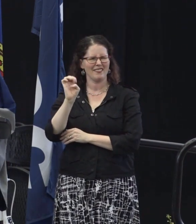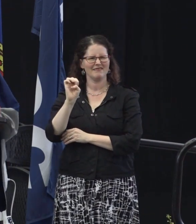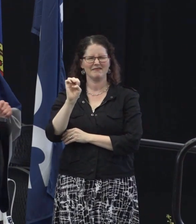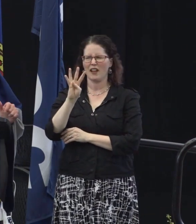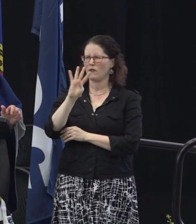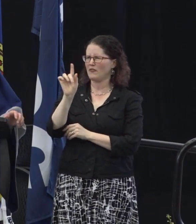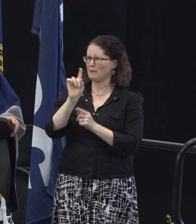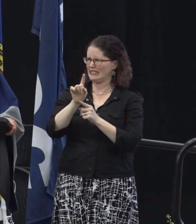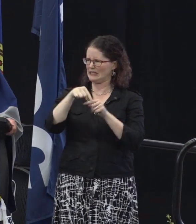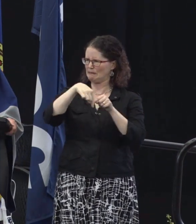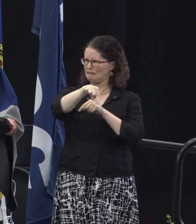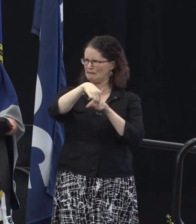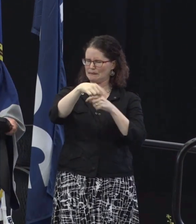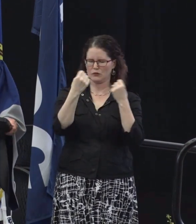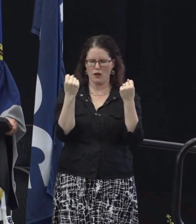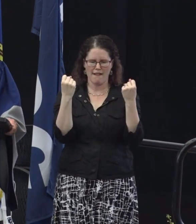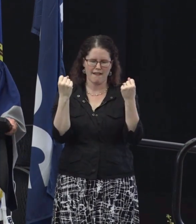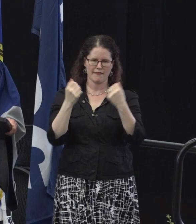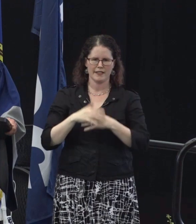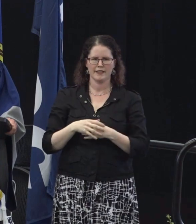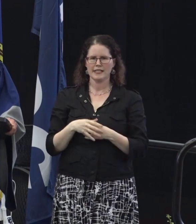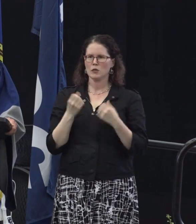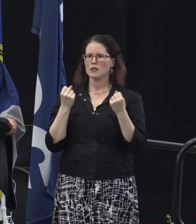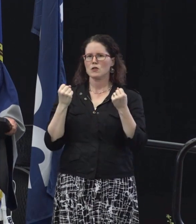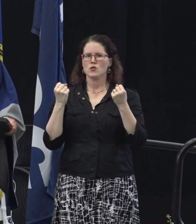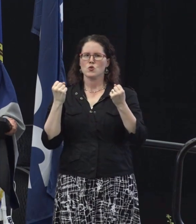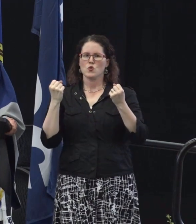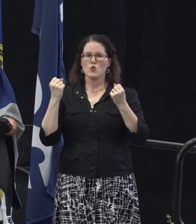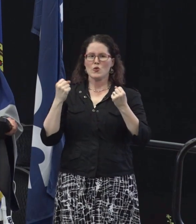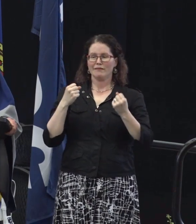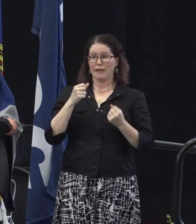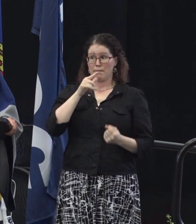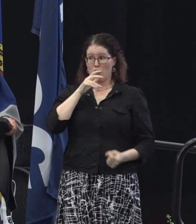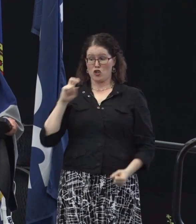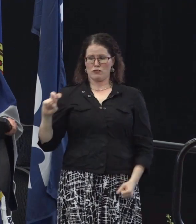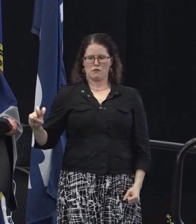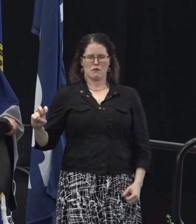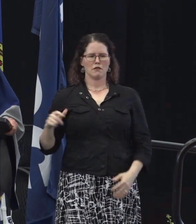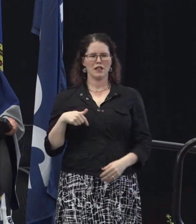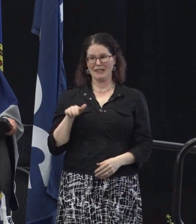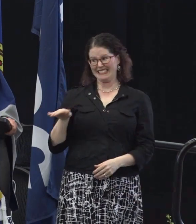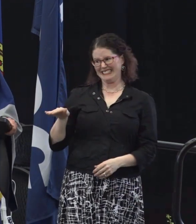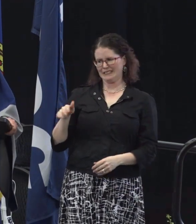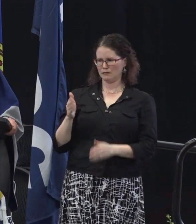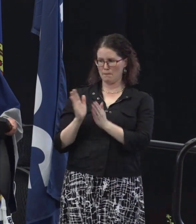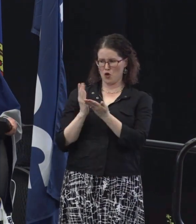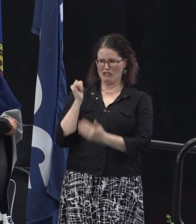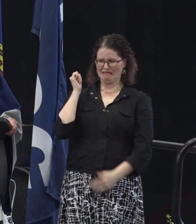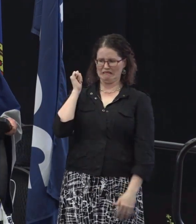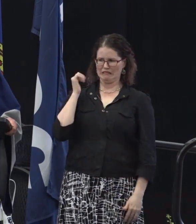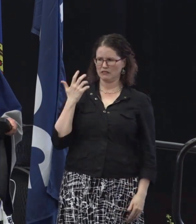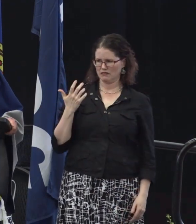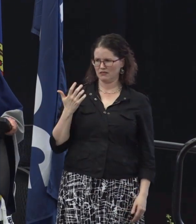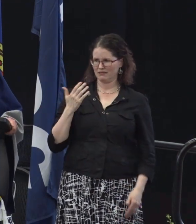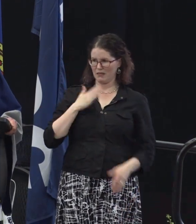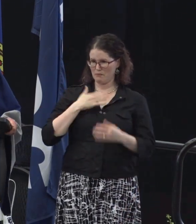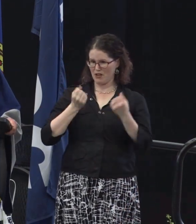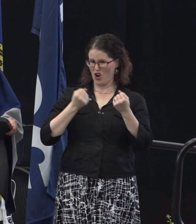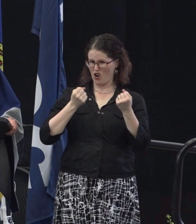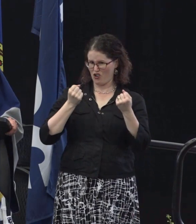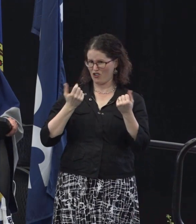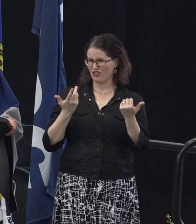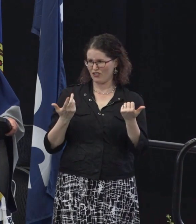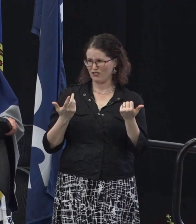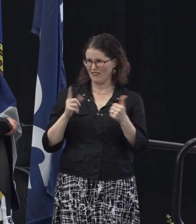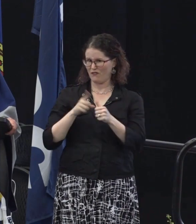away. And as we were speeding down the highway, I asked her mother to please reach into the back seat on the floor and pick up the first aid textbook